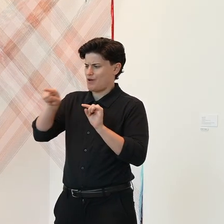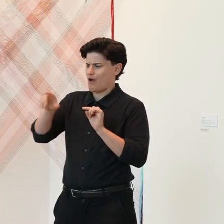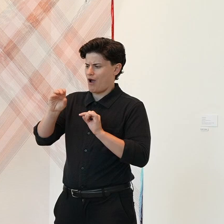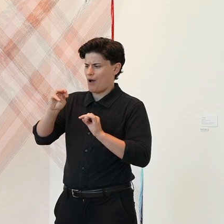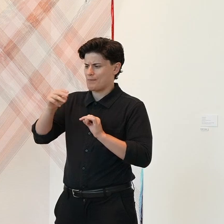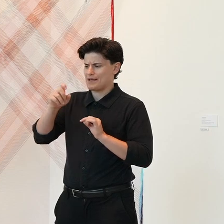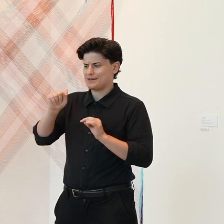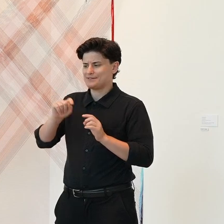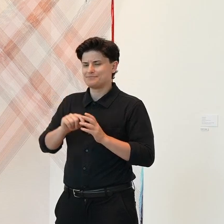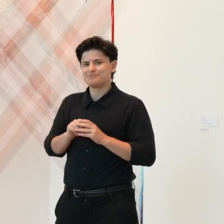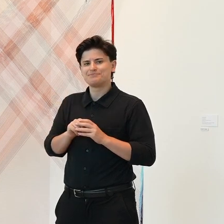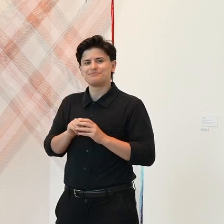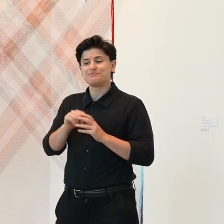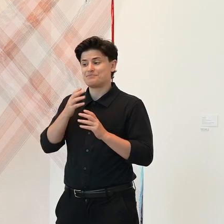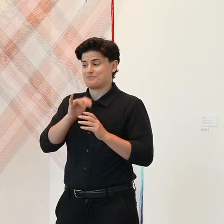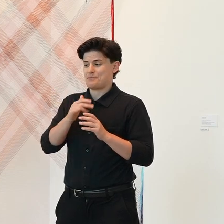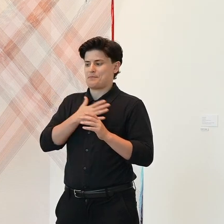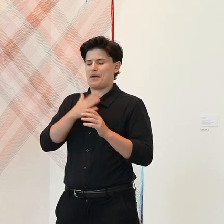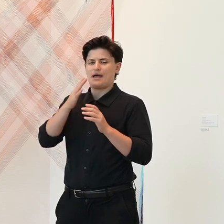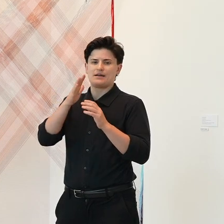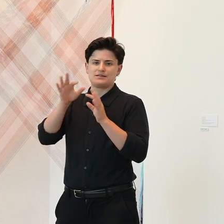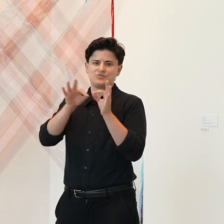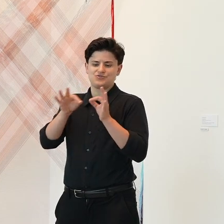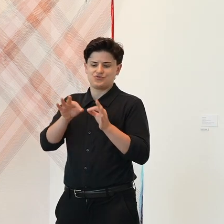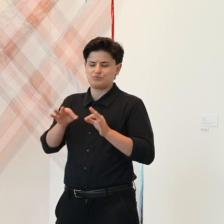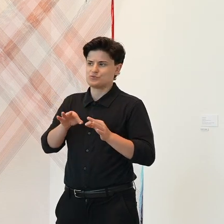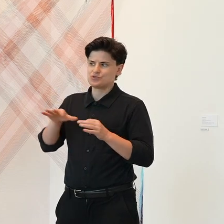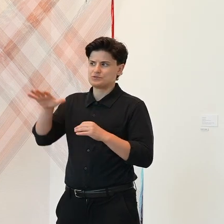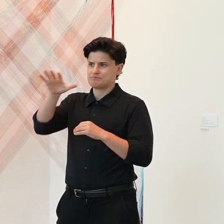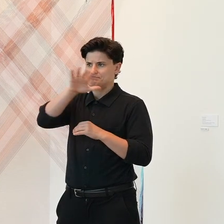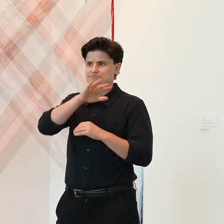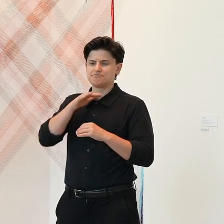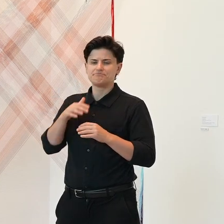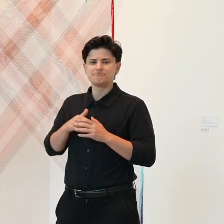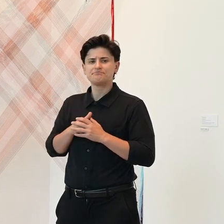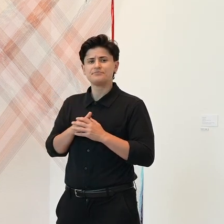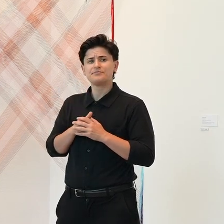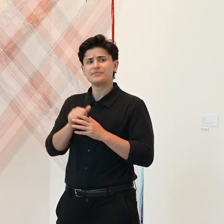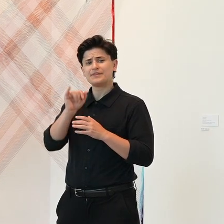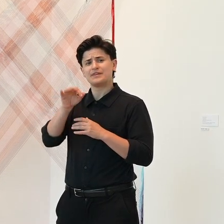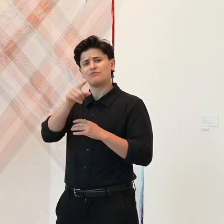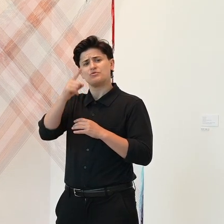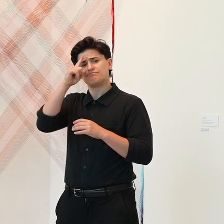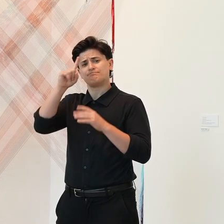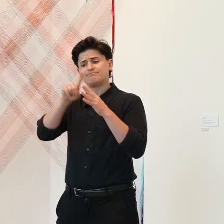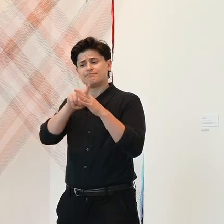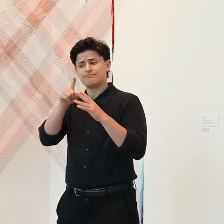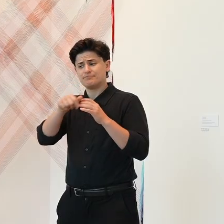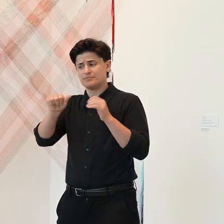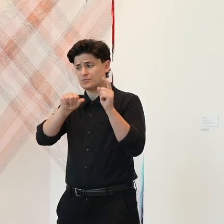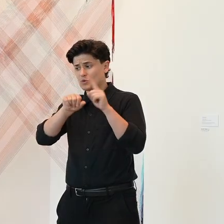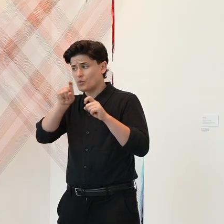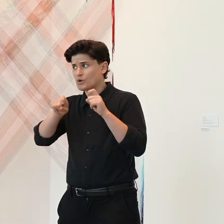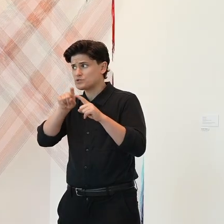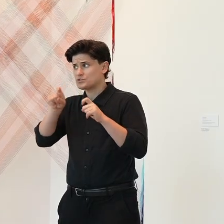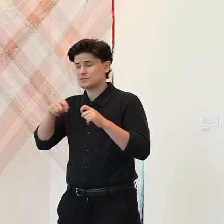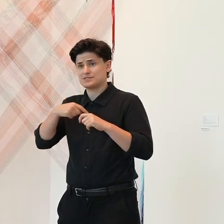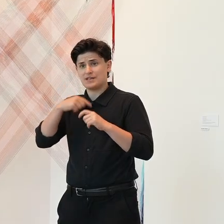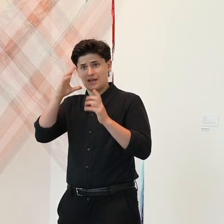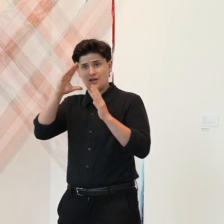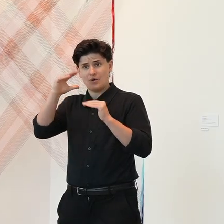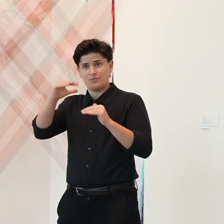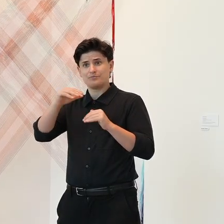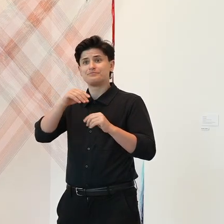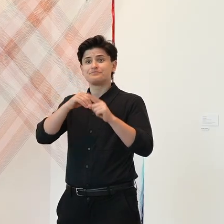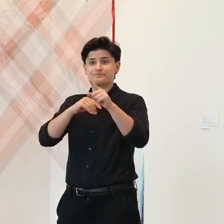so that's my description of most of it. If you've got any questions, I hope,